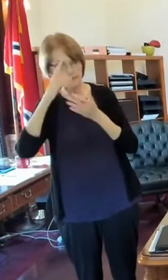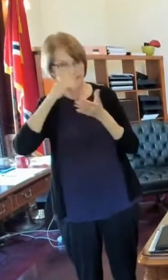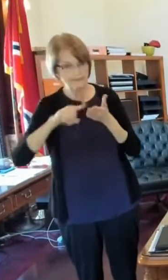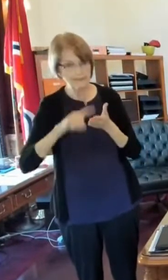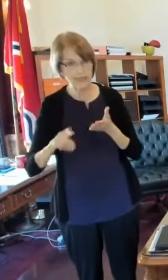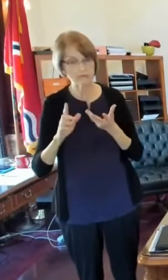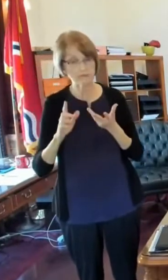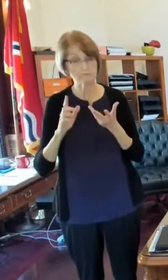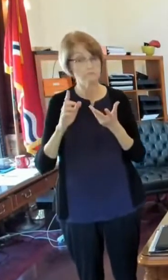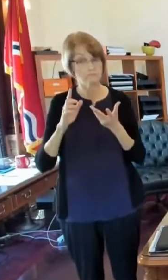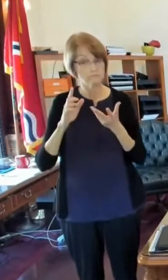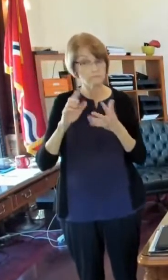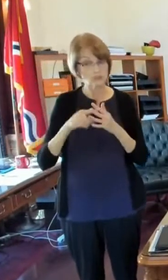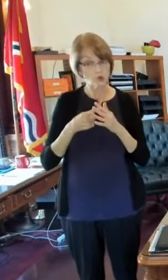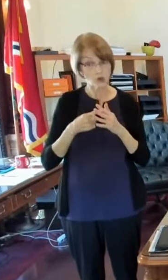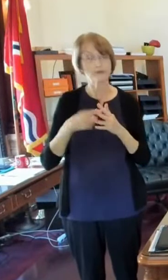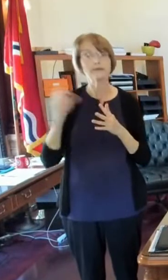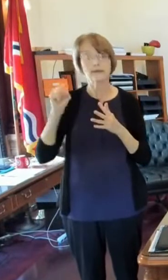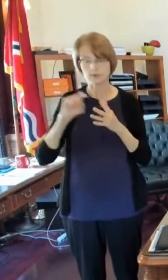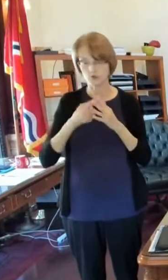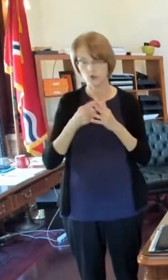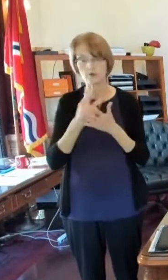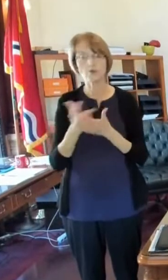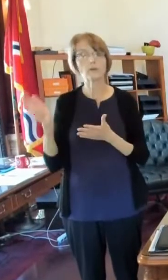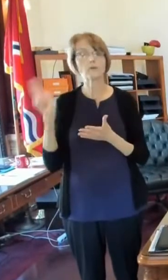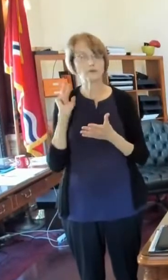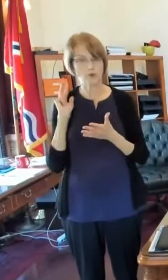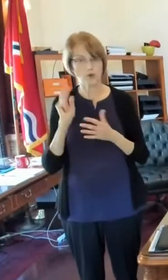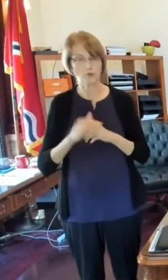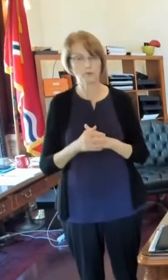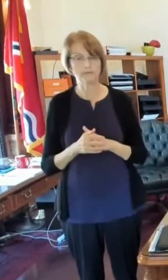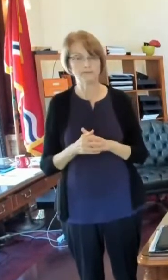maybe 3 weeks ago, and